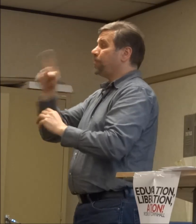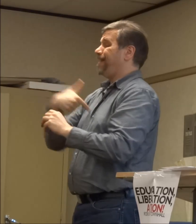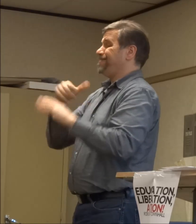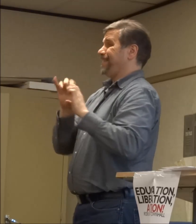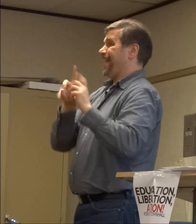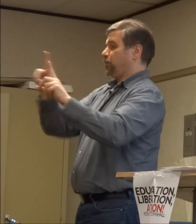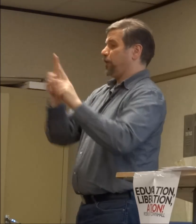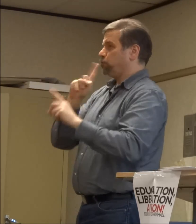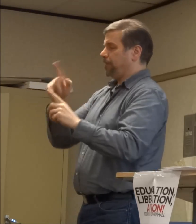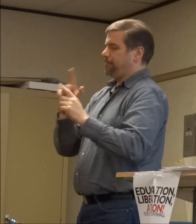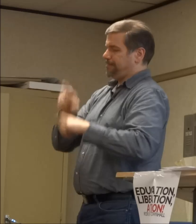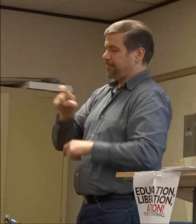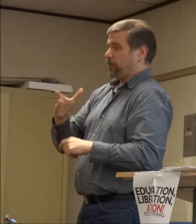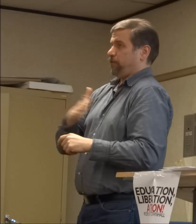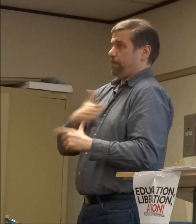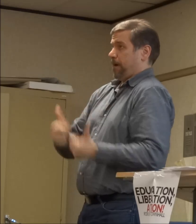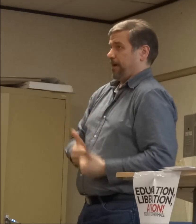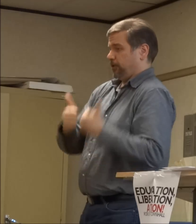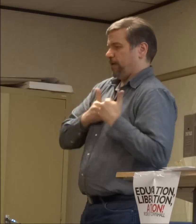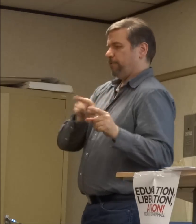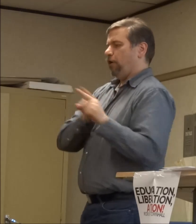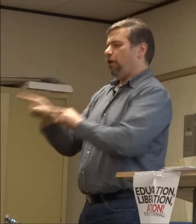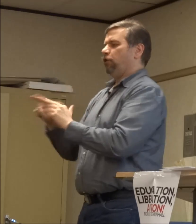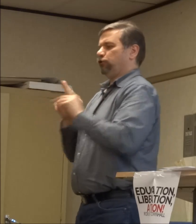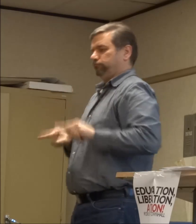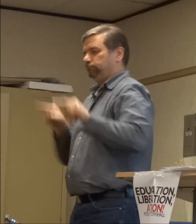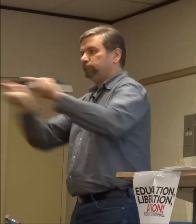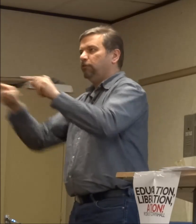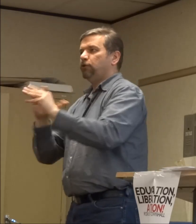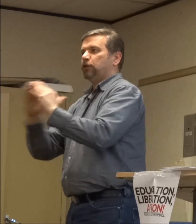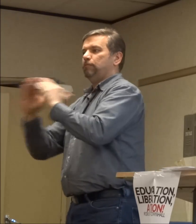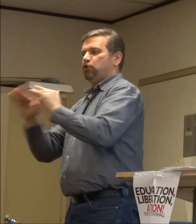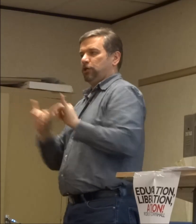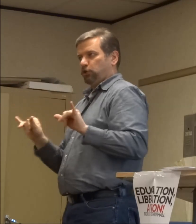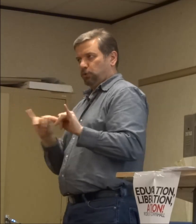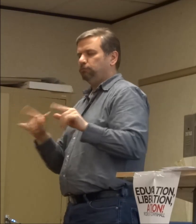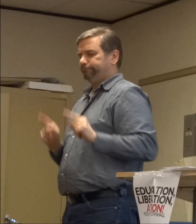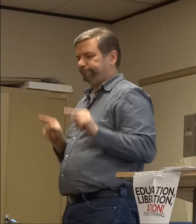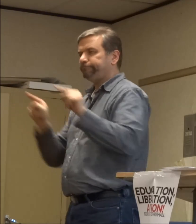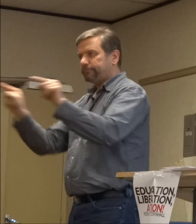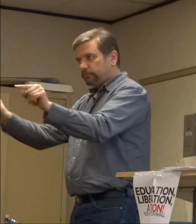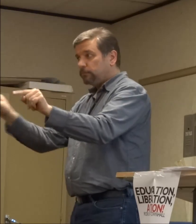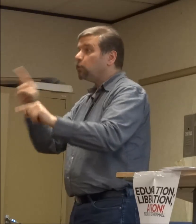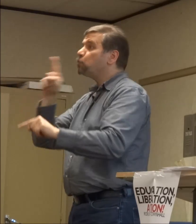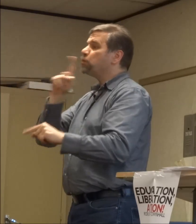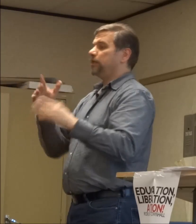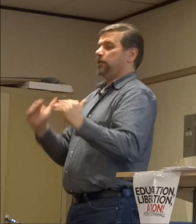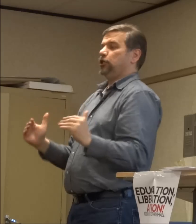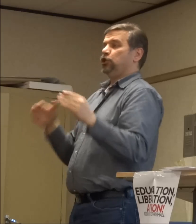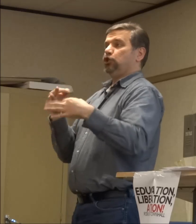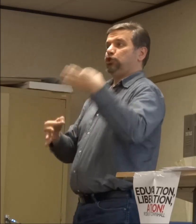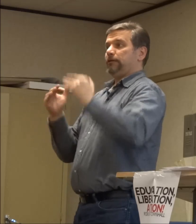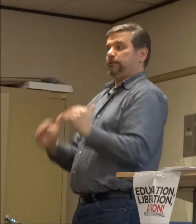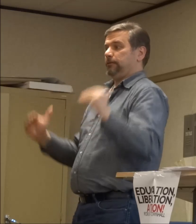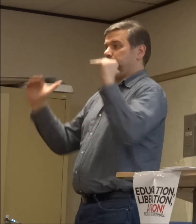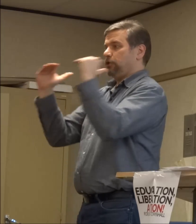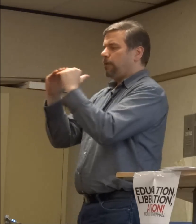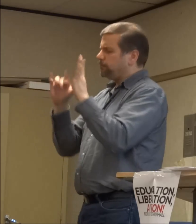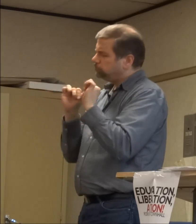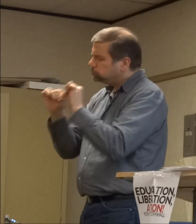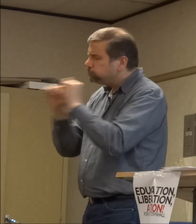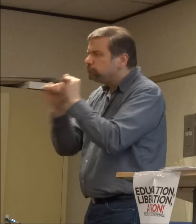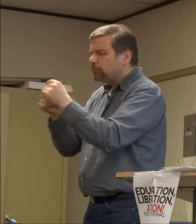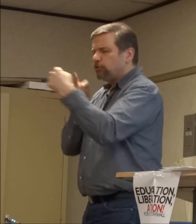and the survival of my community. Unfortunately, justice is an ongoing thing that constantly needs to be struggled